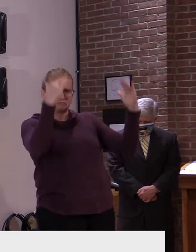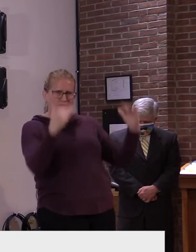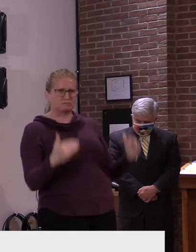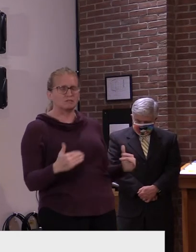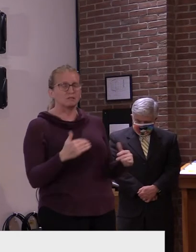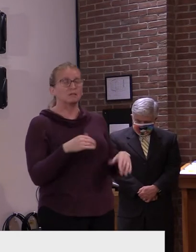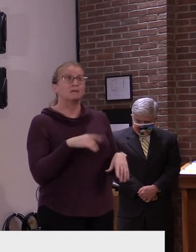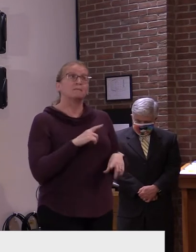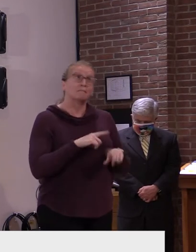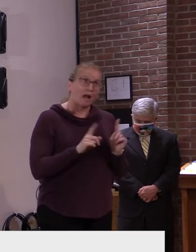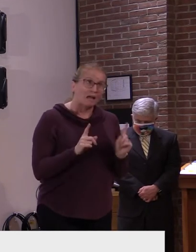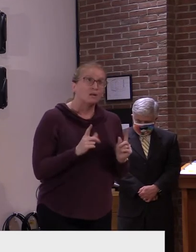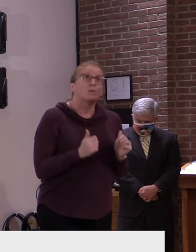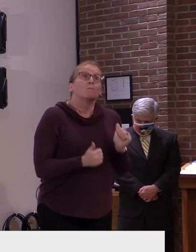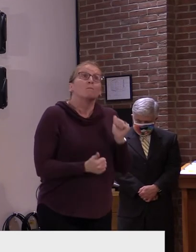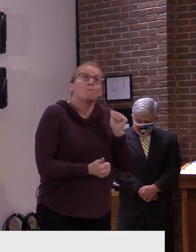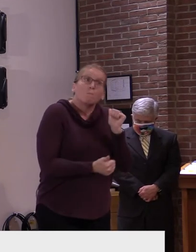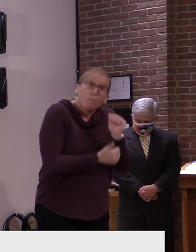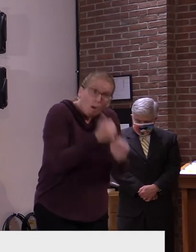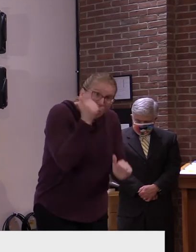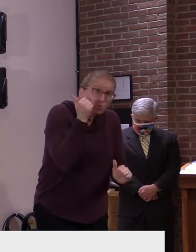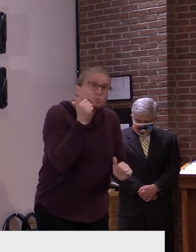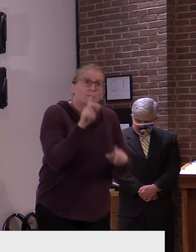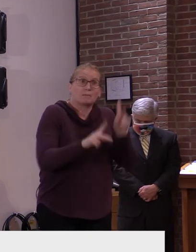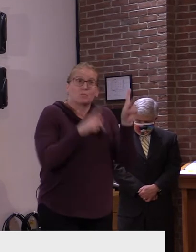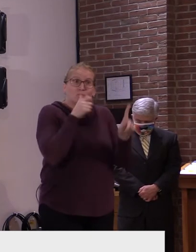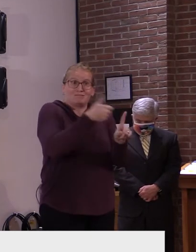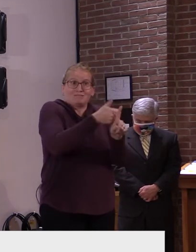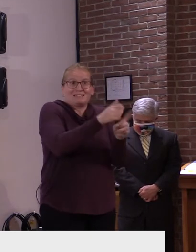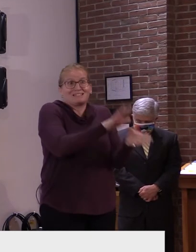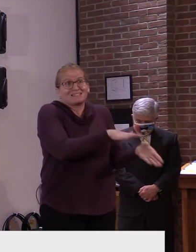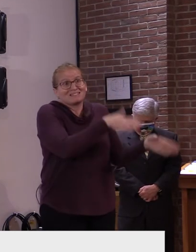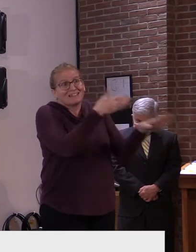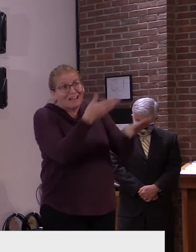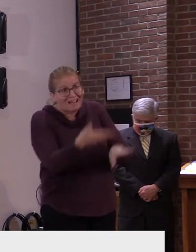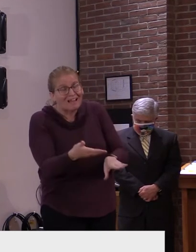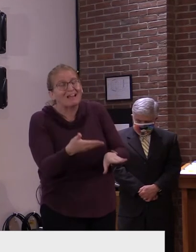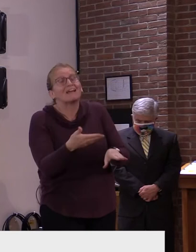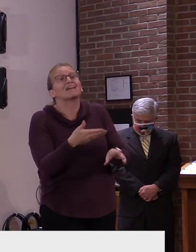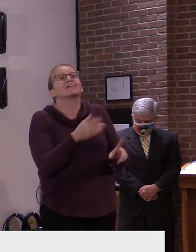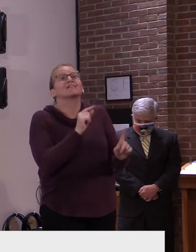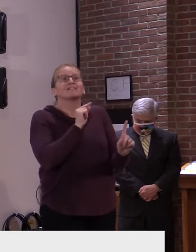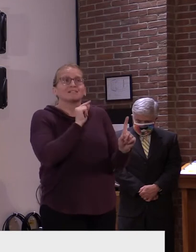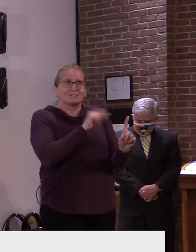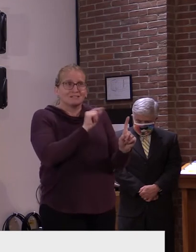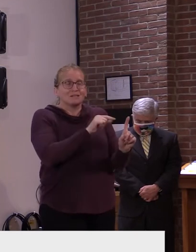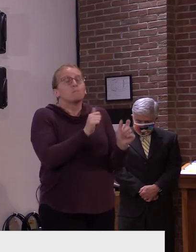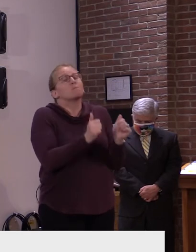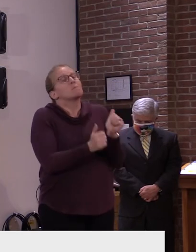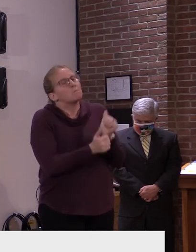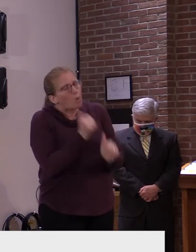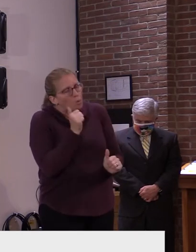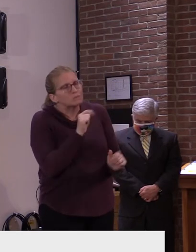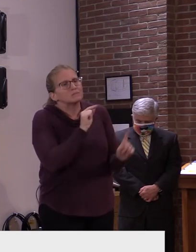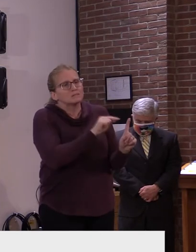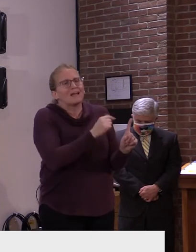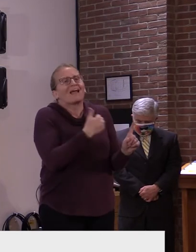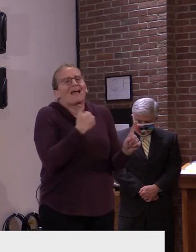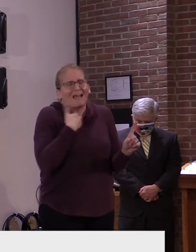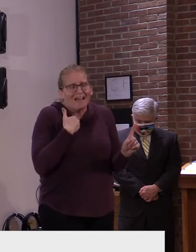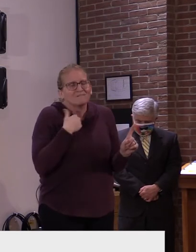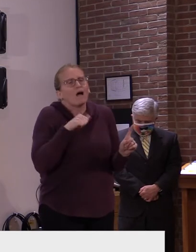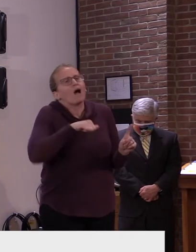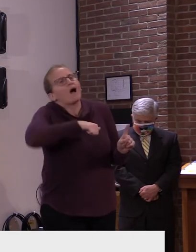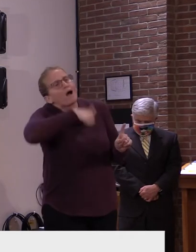majority of the deaths in vermont have involved people who had many many chronic